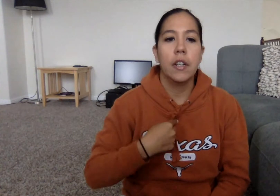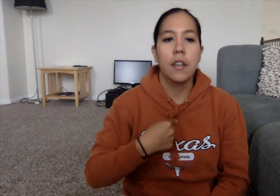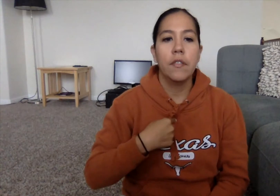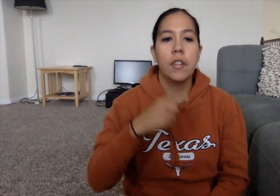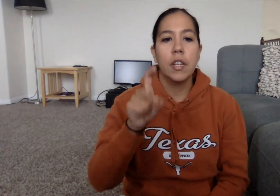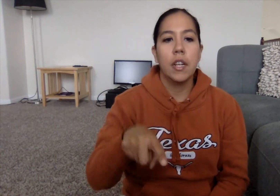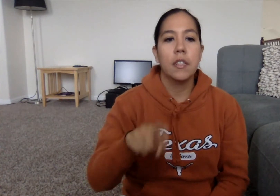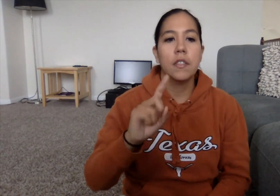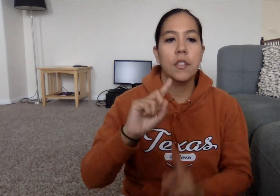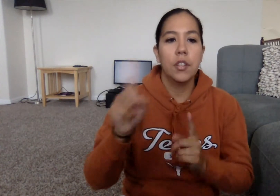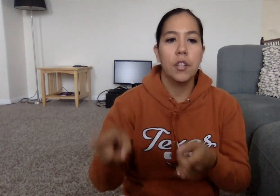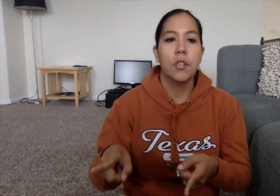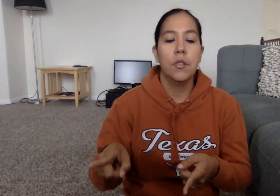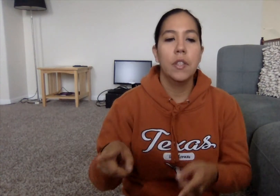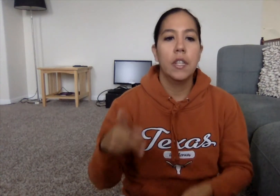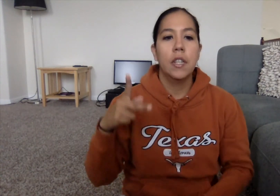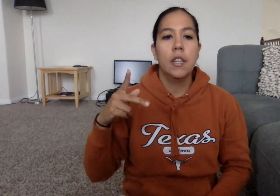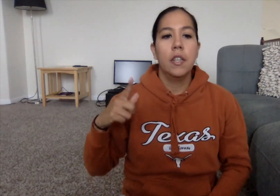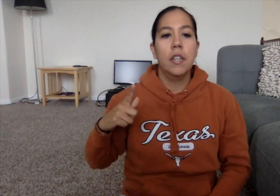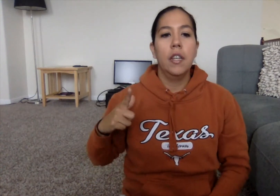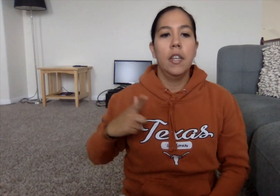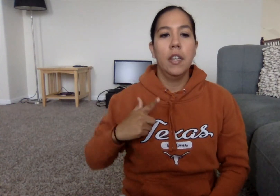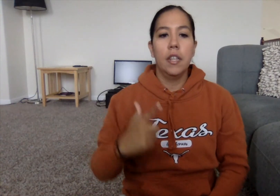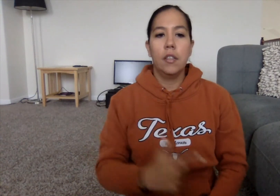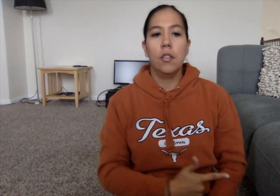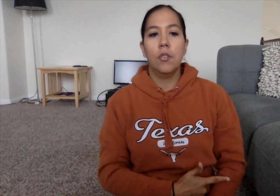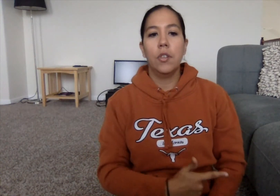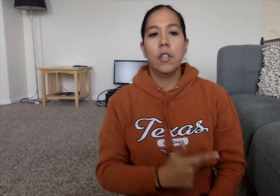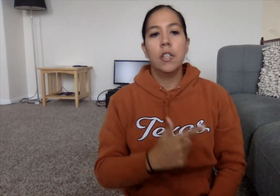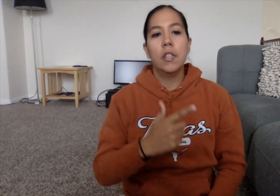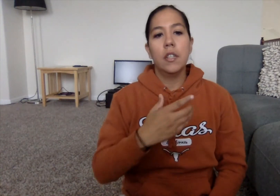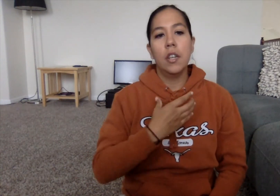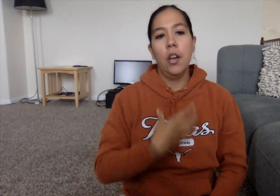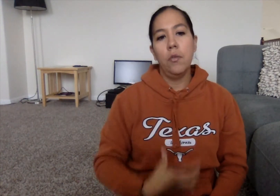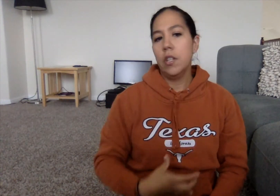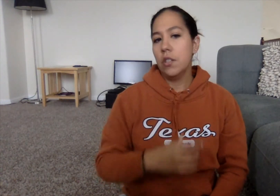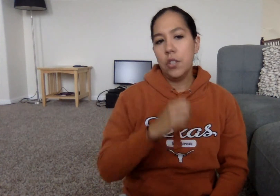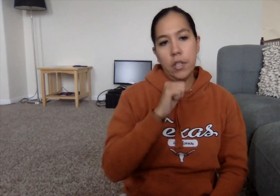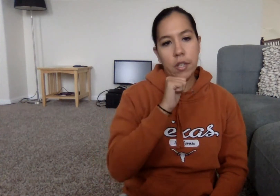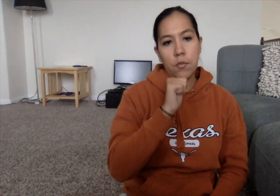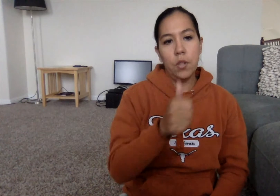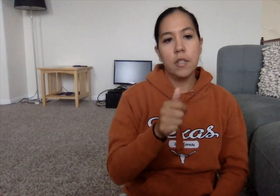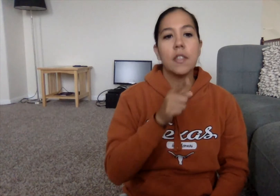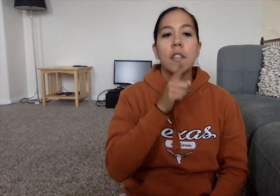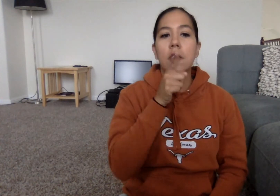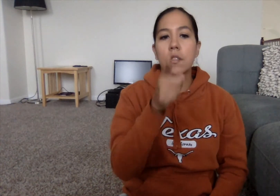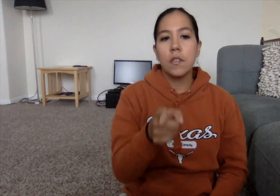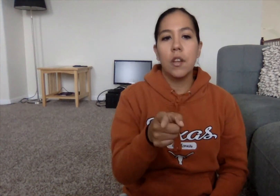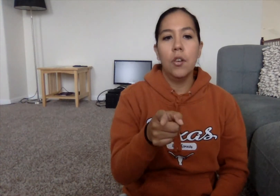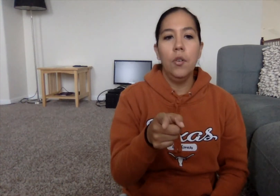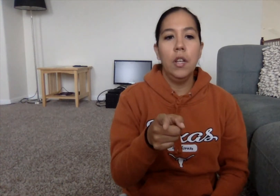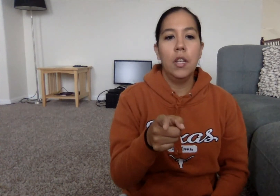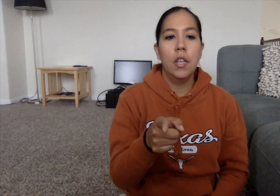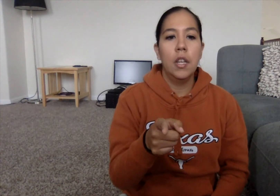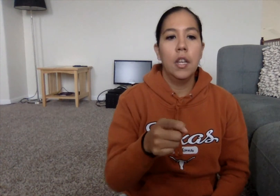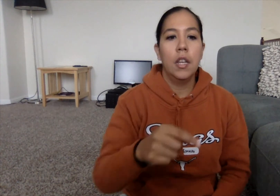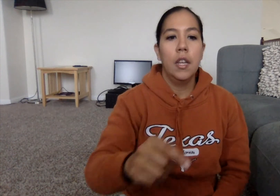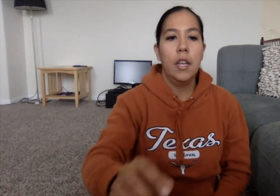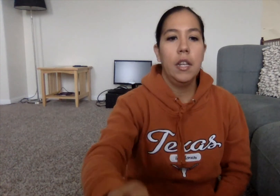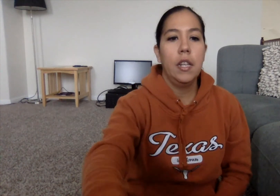I've got to go. And Lord, I wish it wasn't so. And